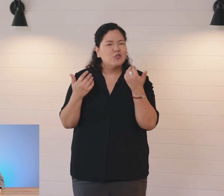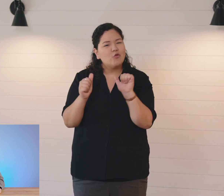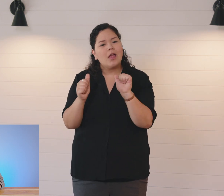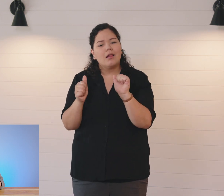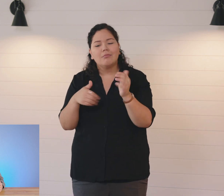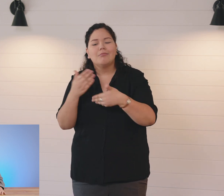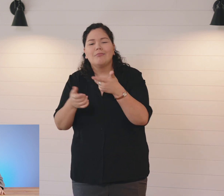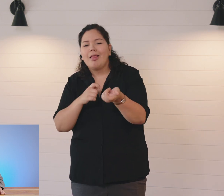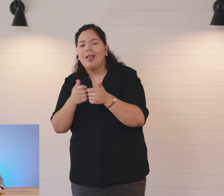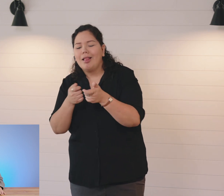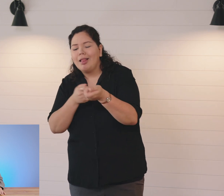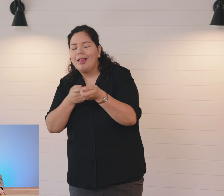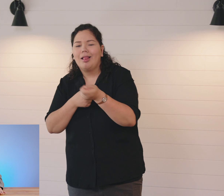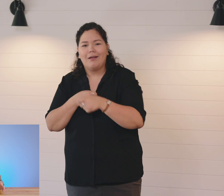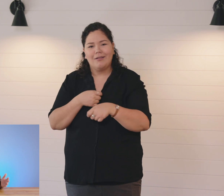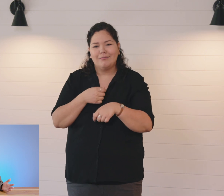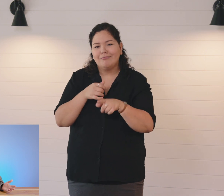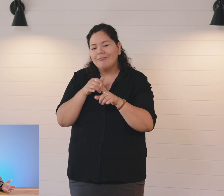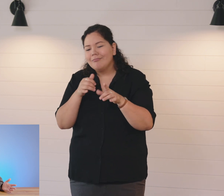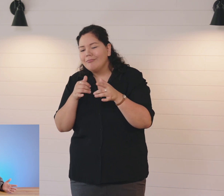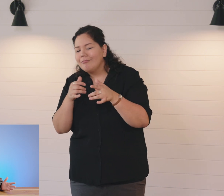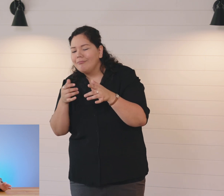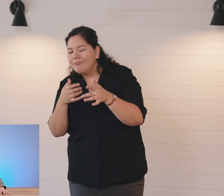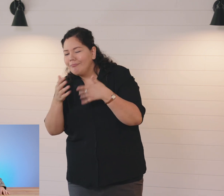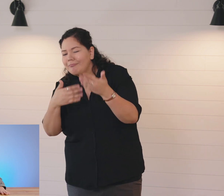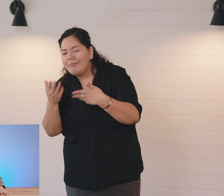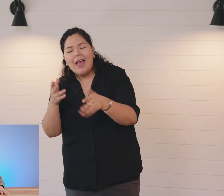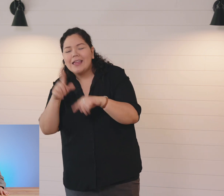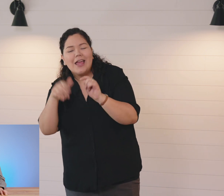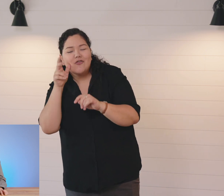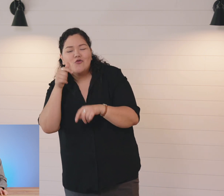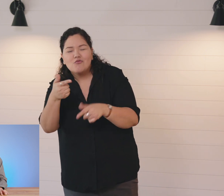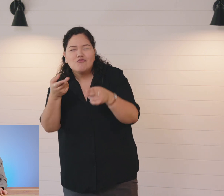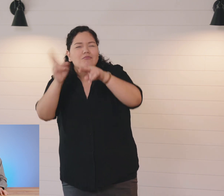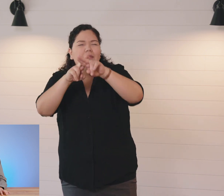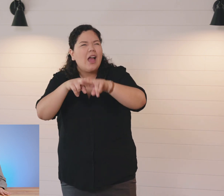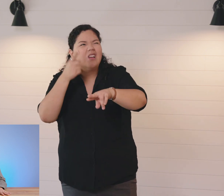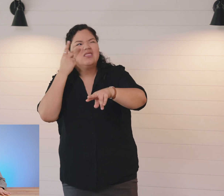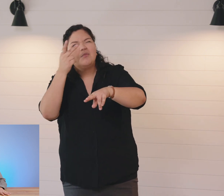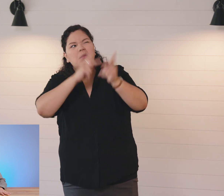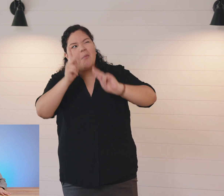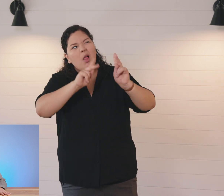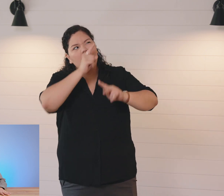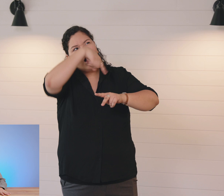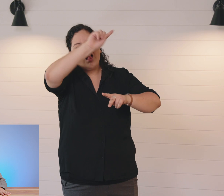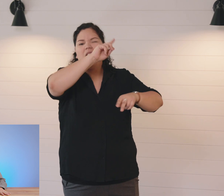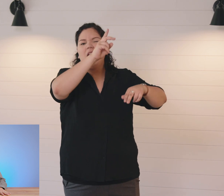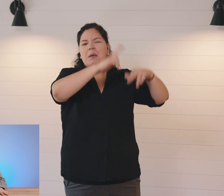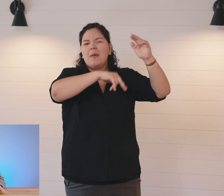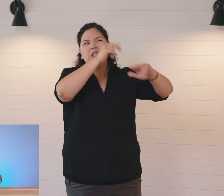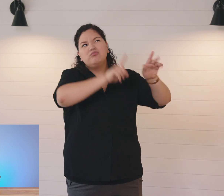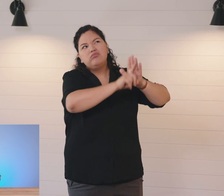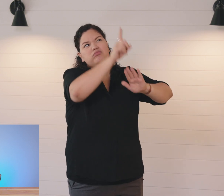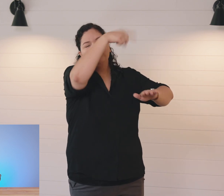delights to honor." If I were Mordecai, I'd be like, "I'm sorry, I couldn't hear you. I don't think the people up in the buildings can hear you,